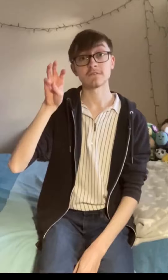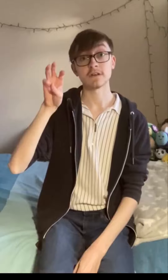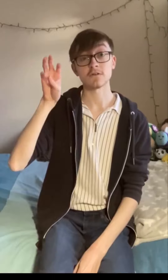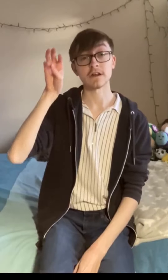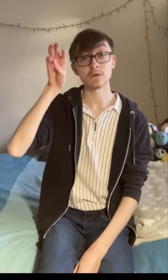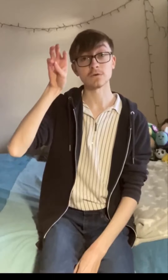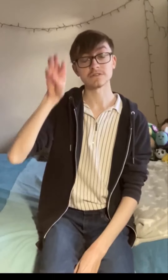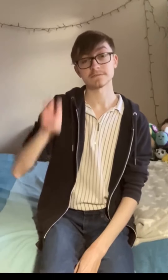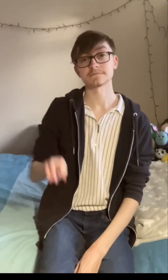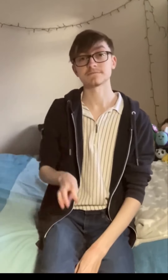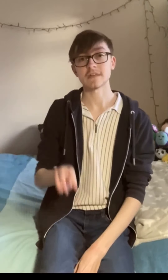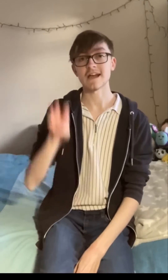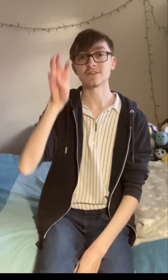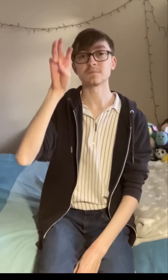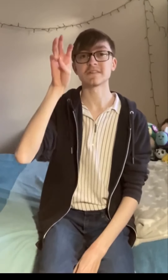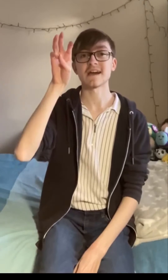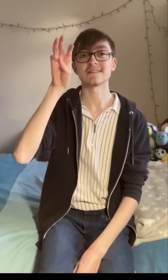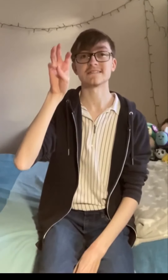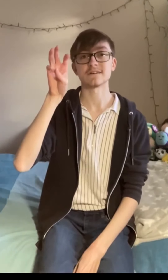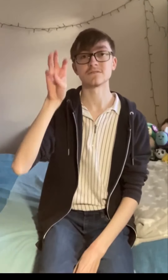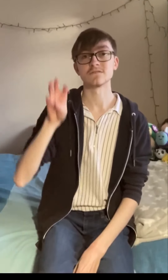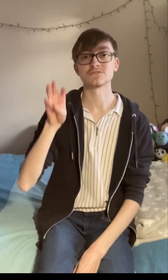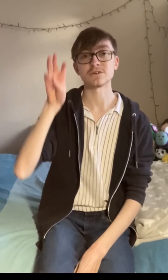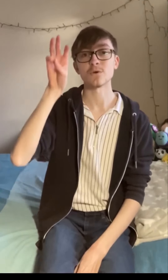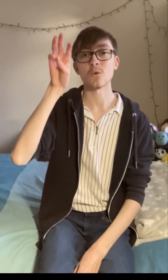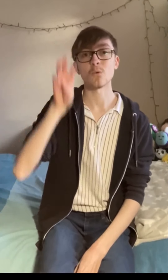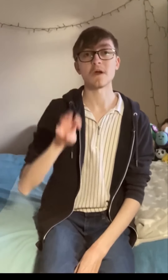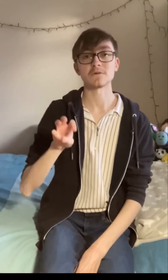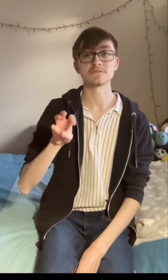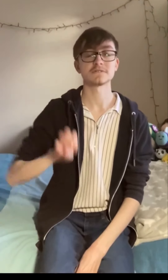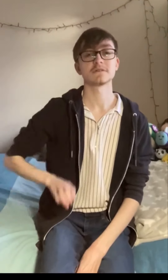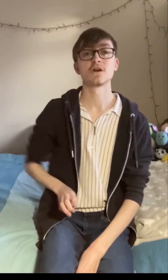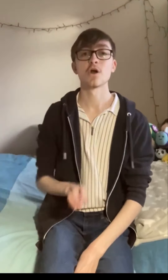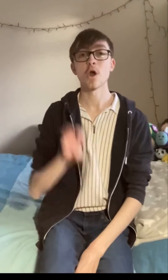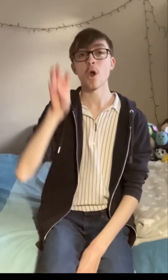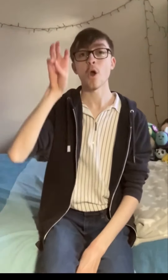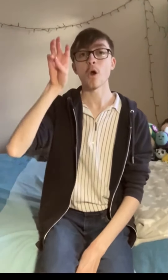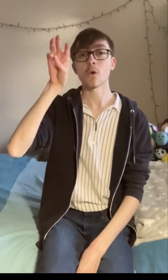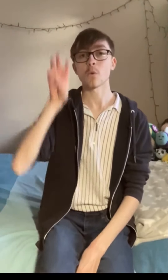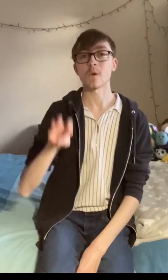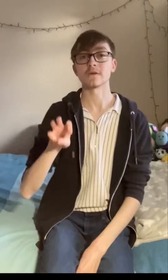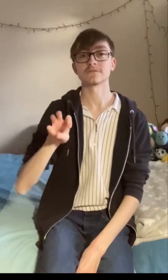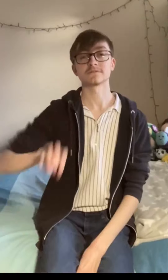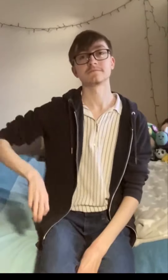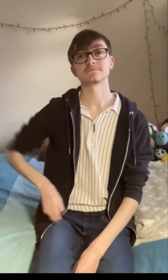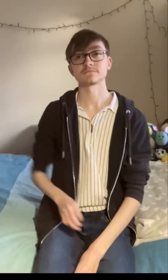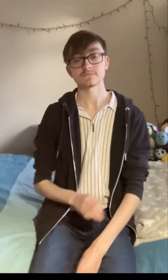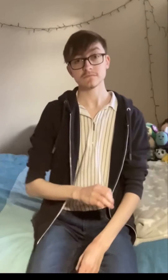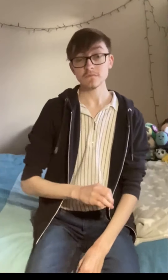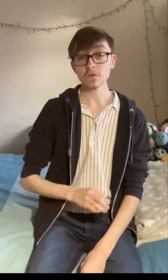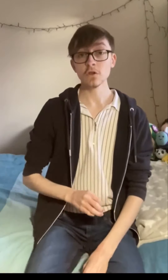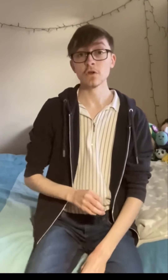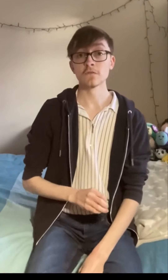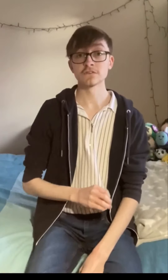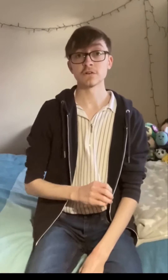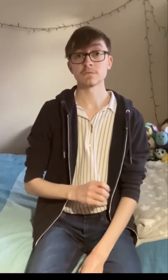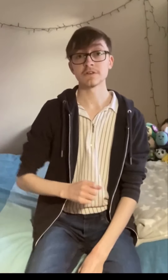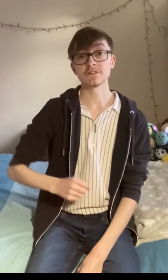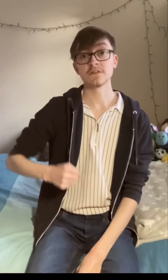finger creating claws, and you bring the hand down. So Wales, Wales. For Scotland, what you do is